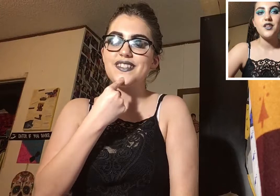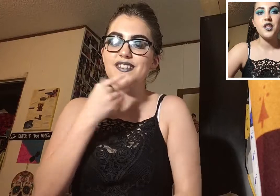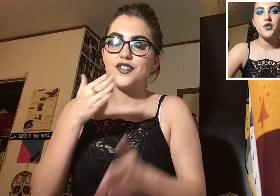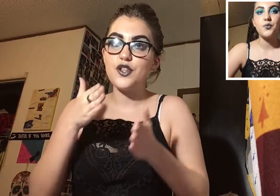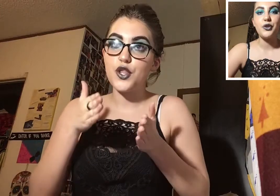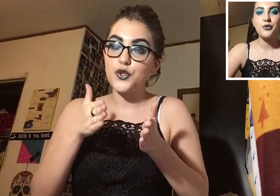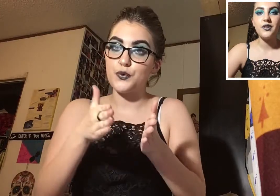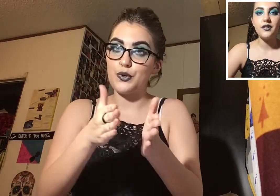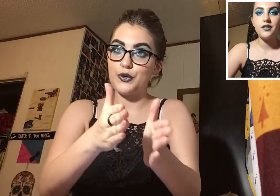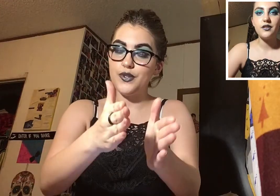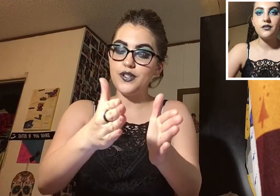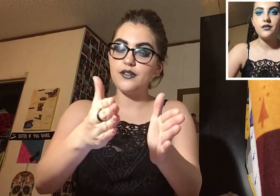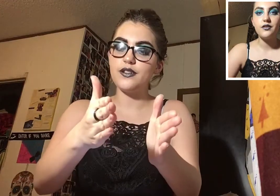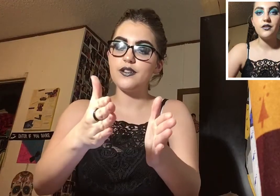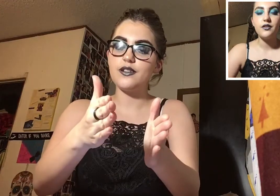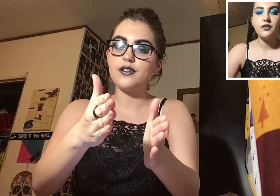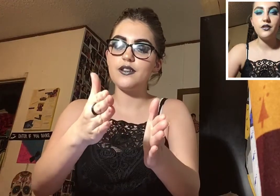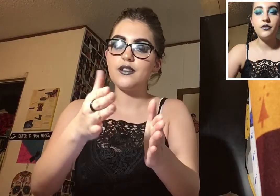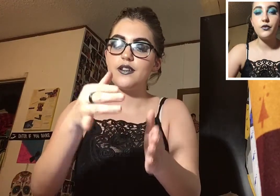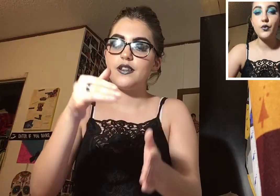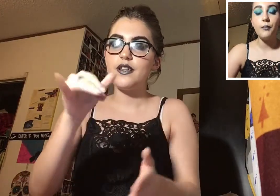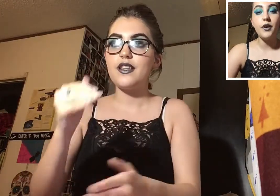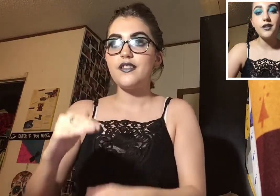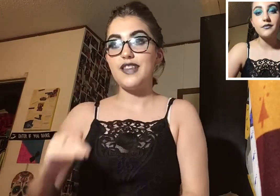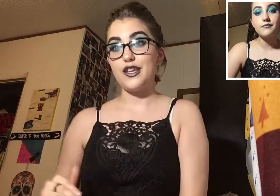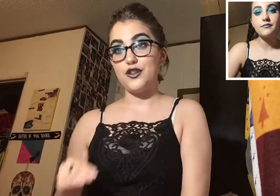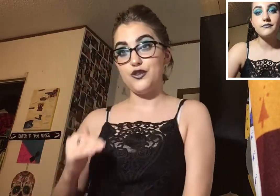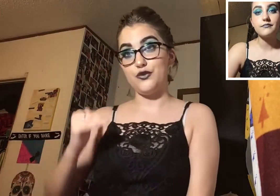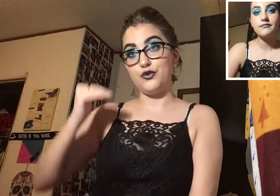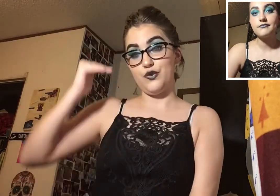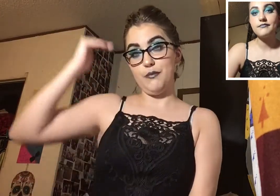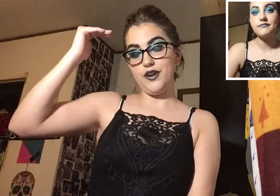the road you grew up on?